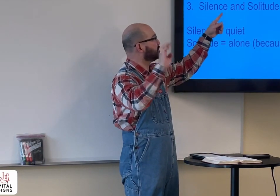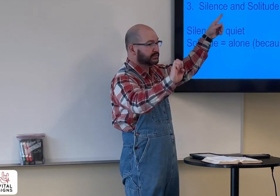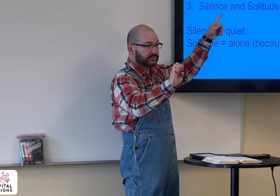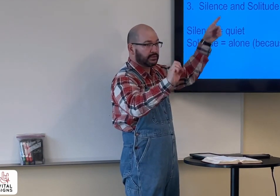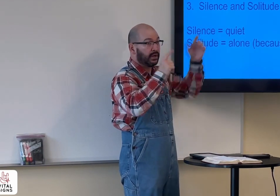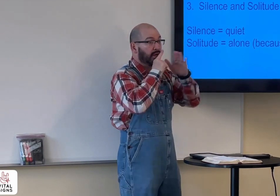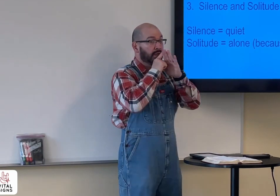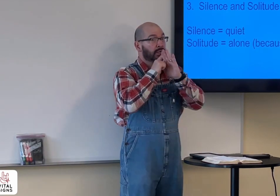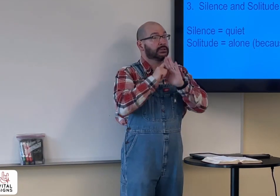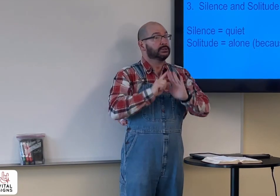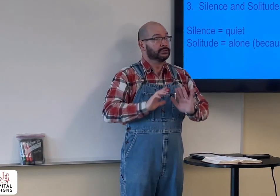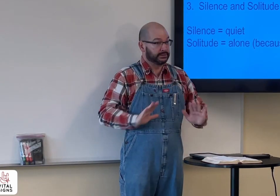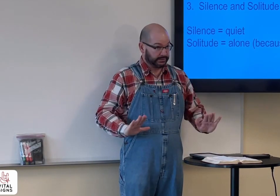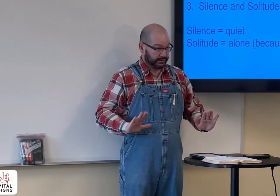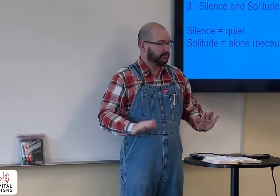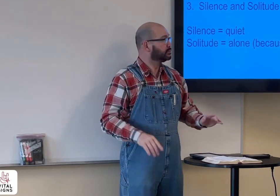silence, to be quiet.